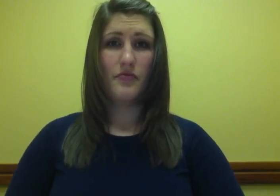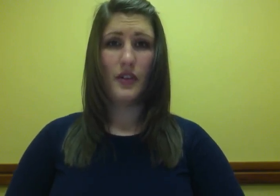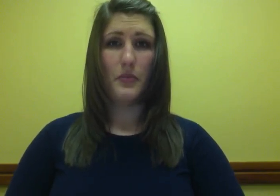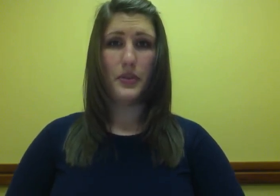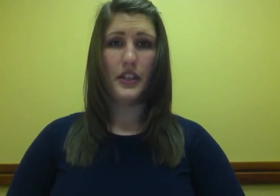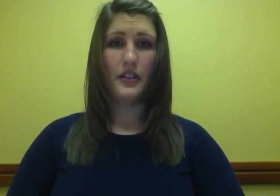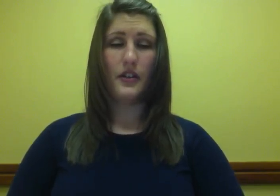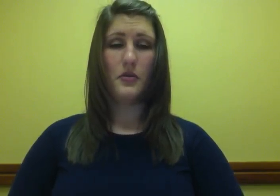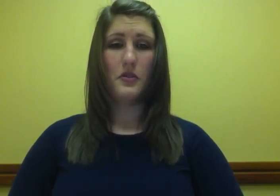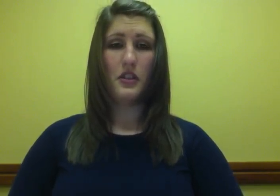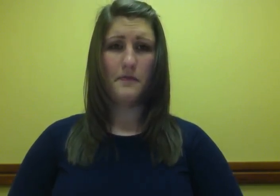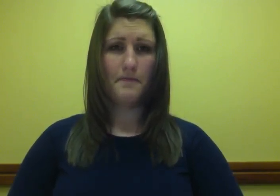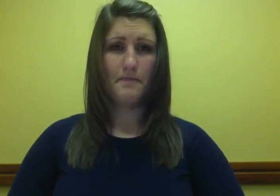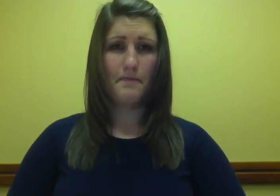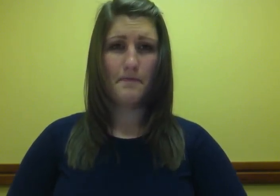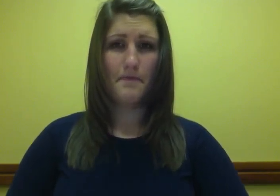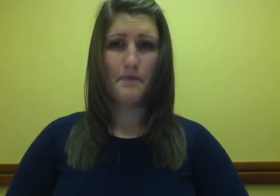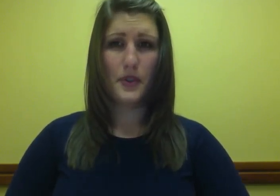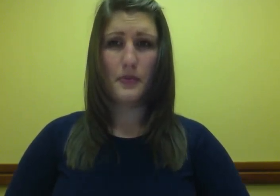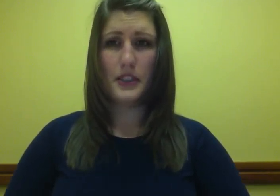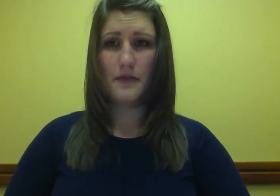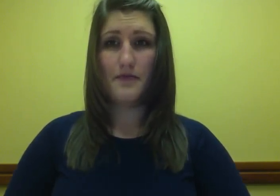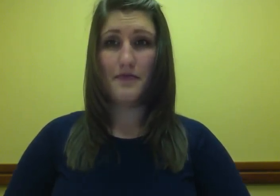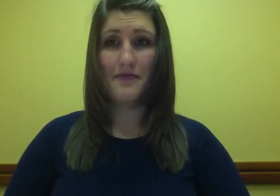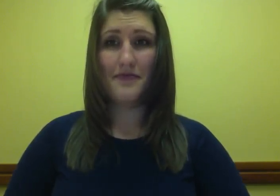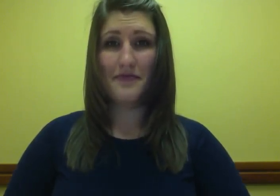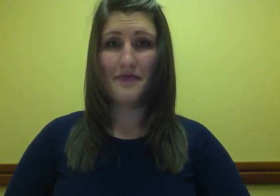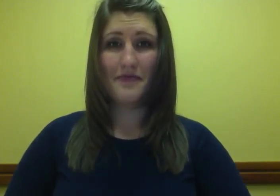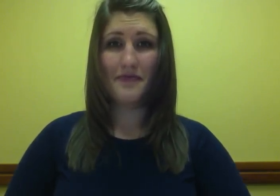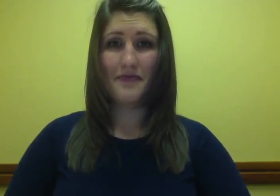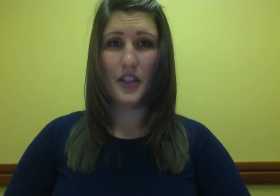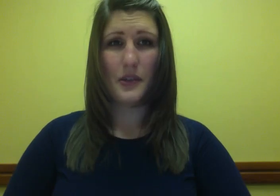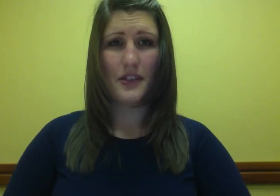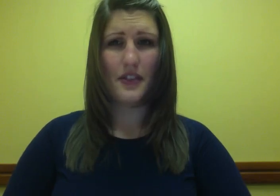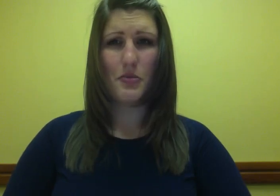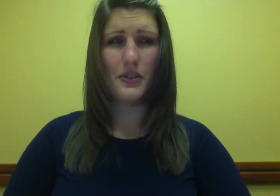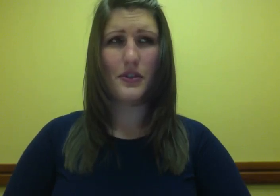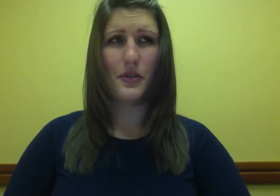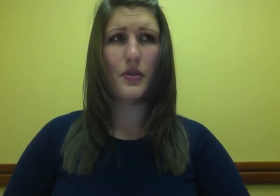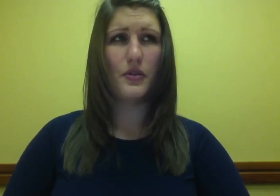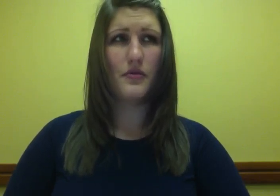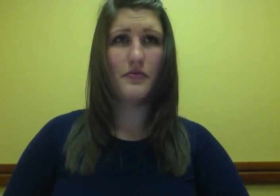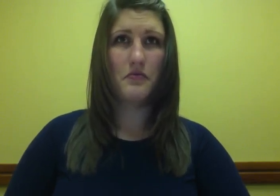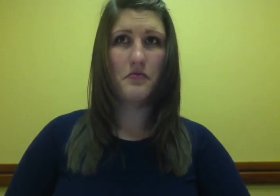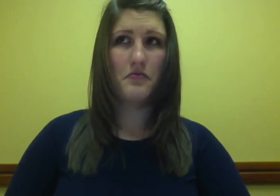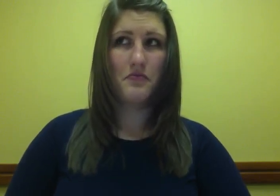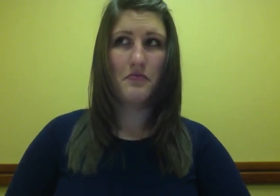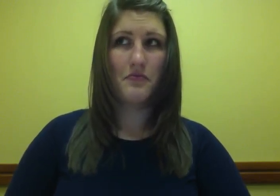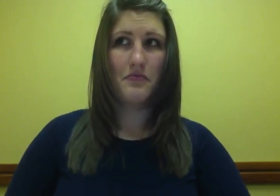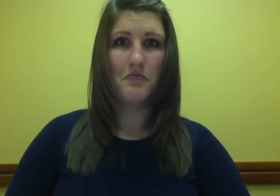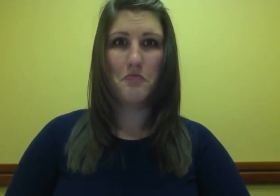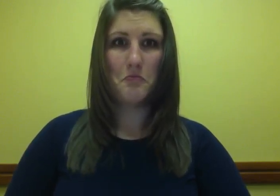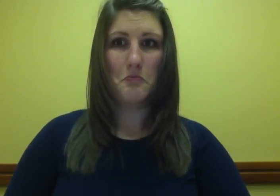and protect the goal or something. Oh, this is volleyball. There's no goals. The guard plays a